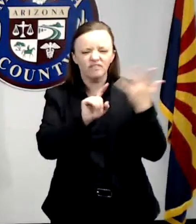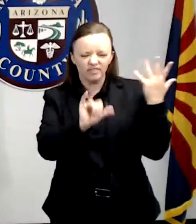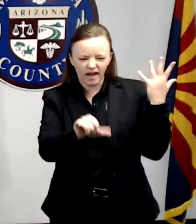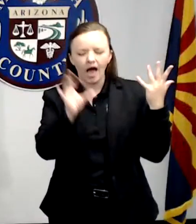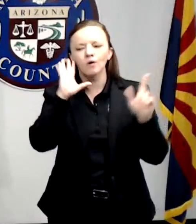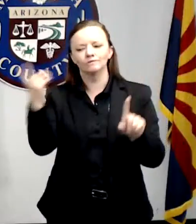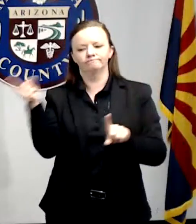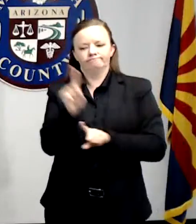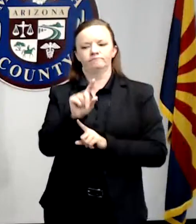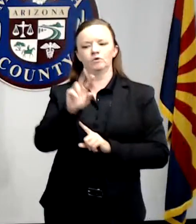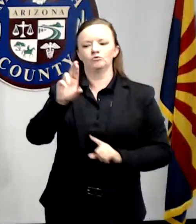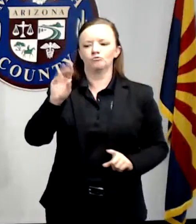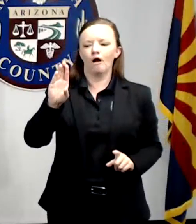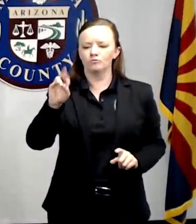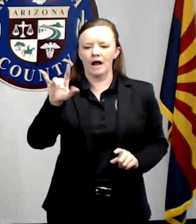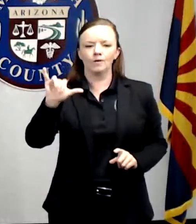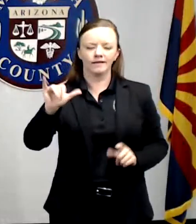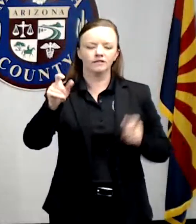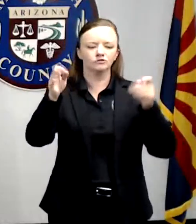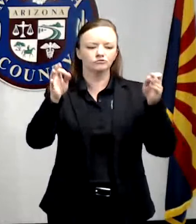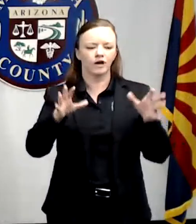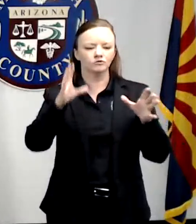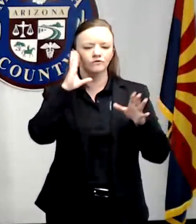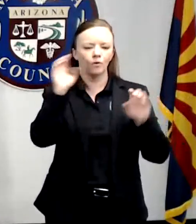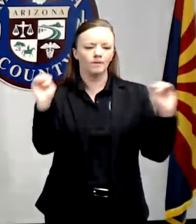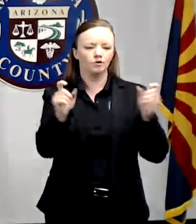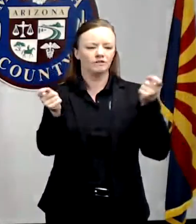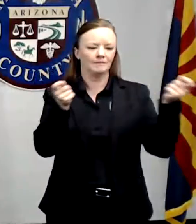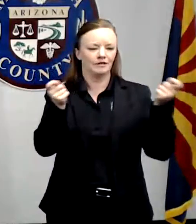our Director of Emergency Management, to come up here.